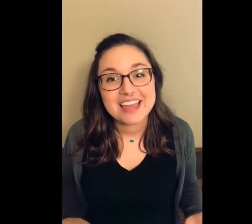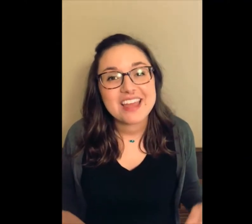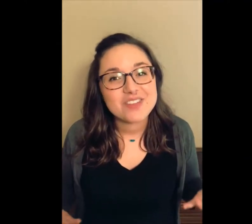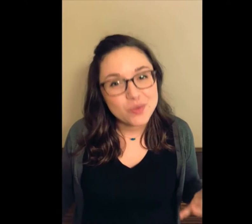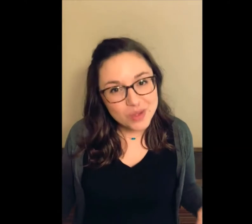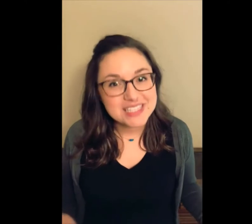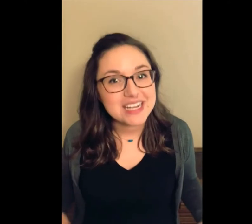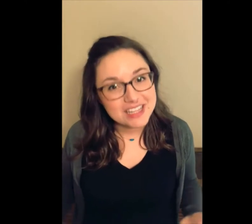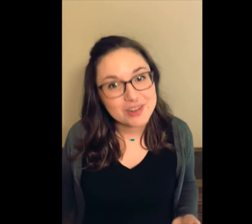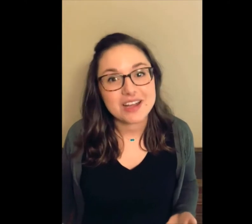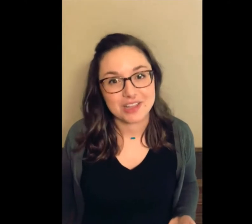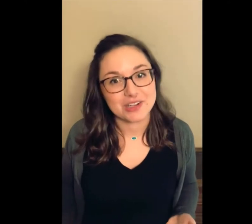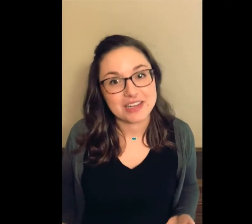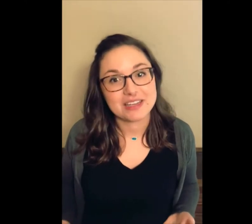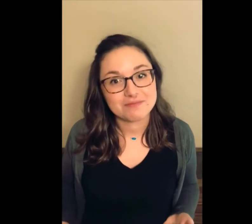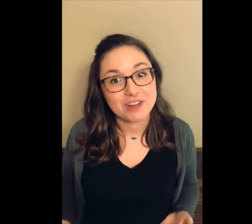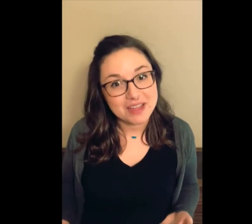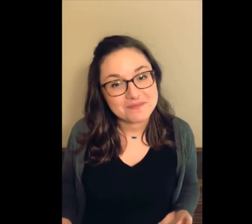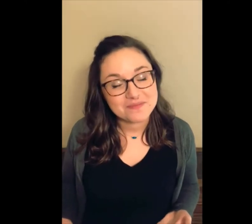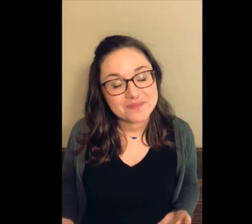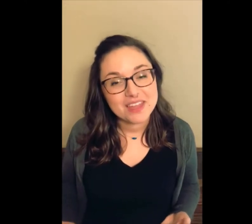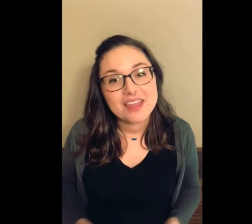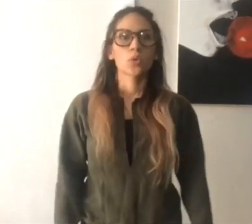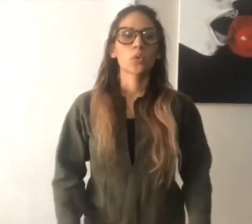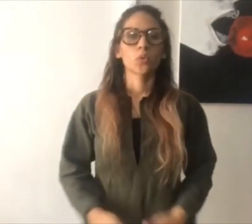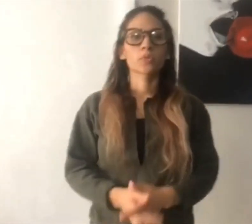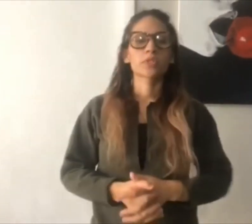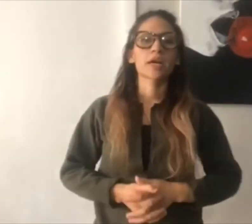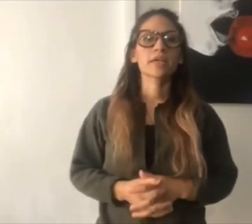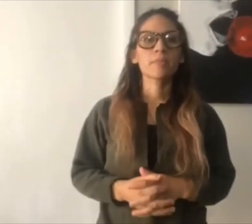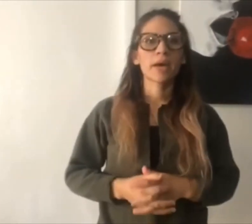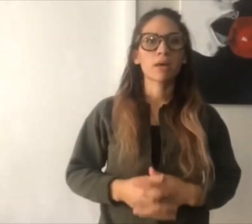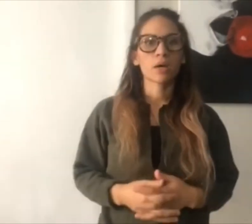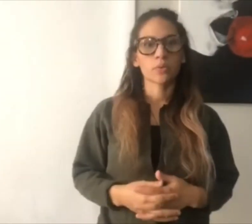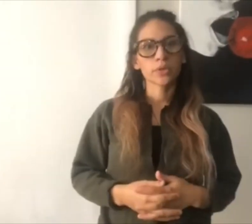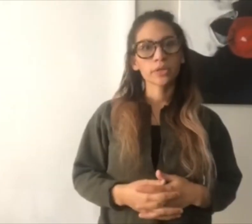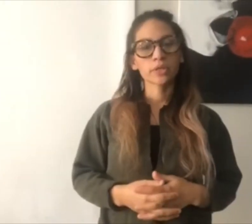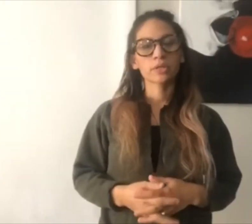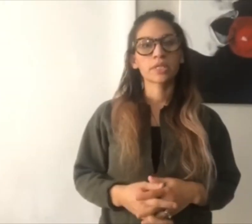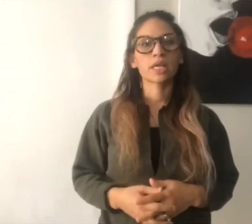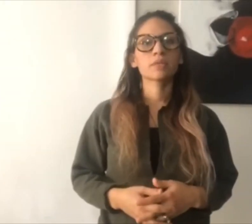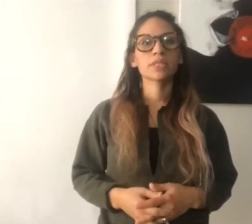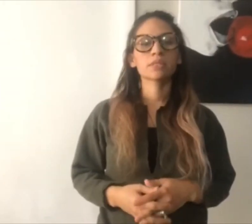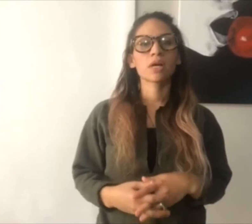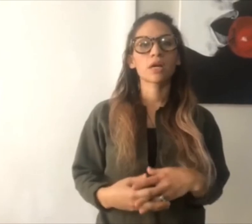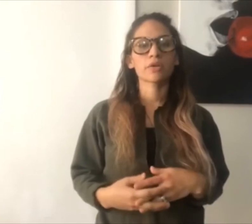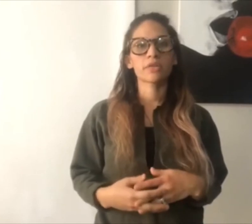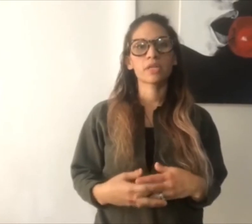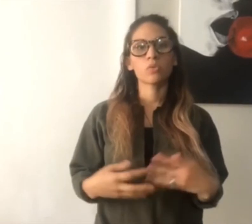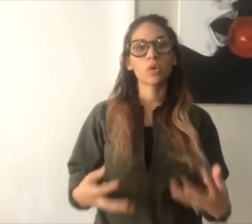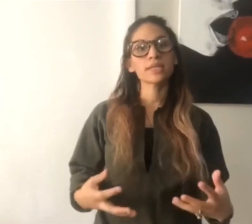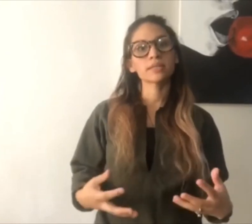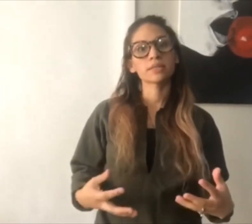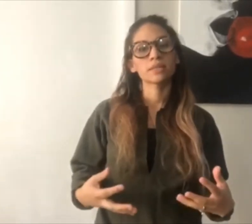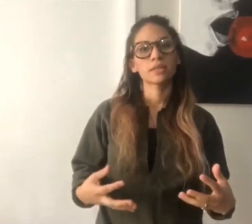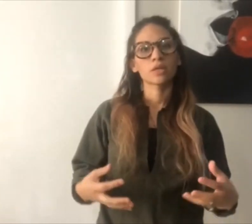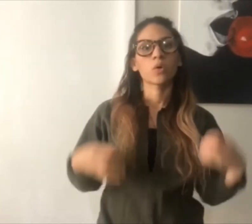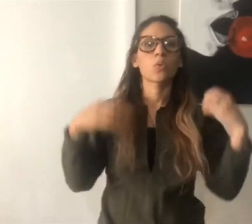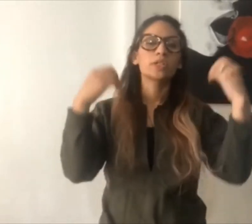there wasn't a little color, right? When we're talking about artwork, the elements are the what? What do